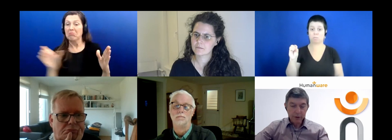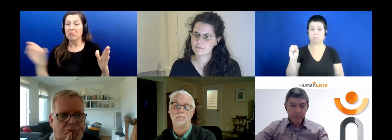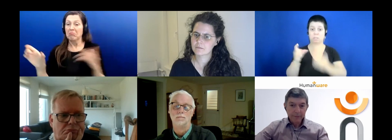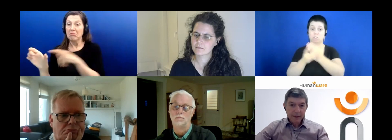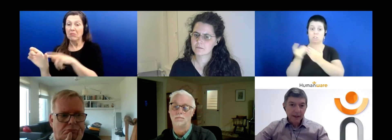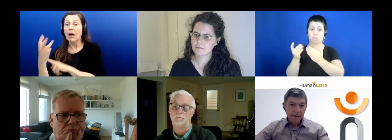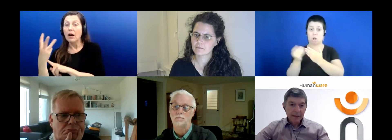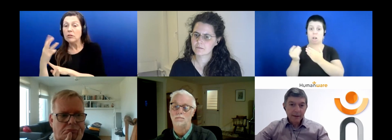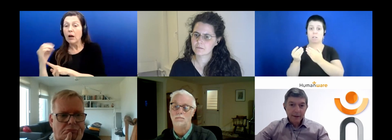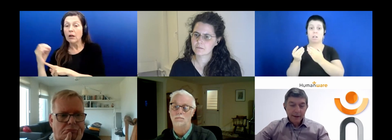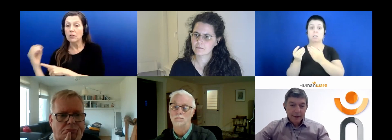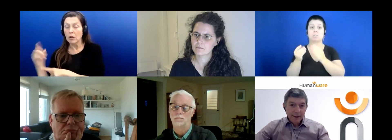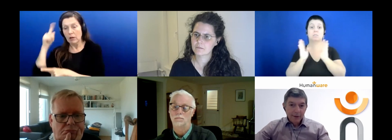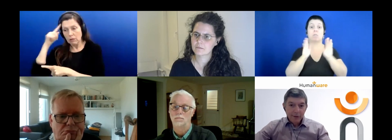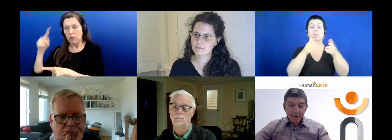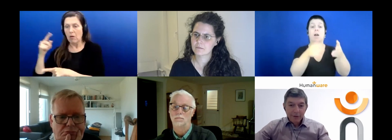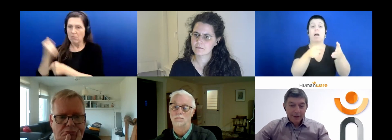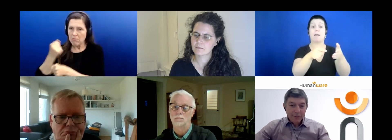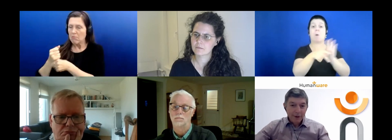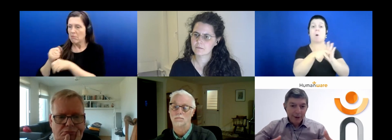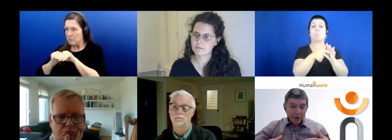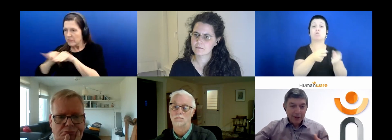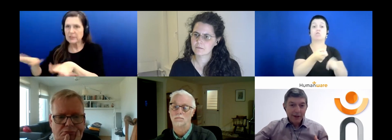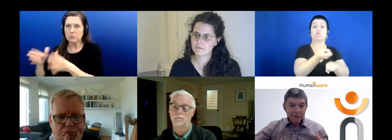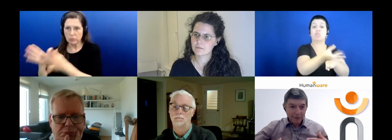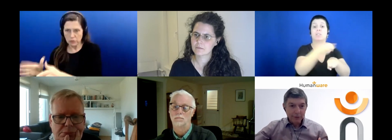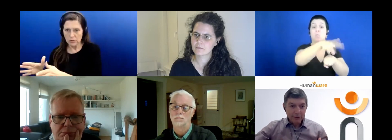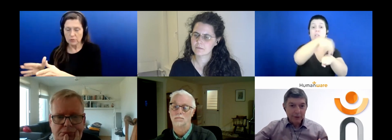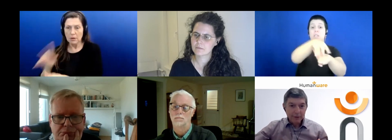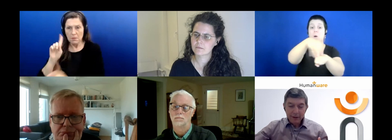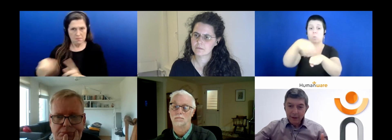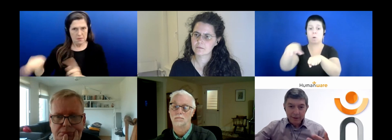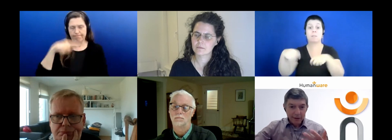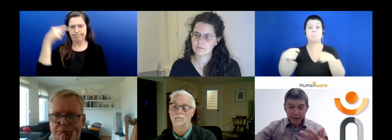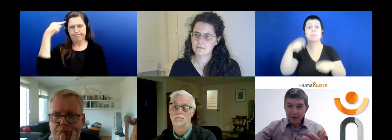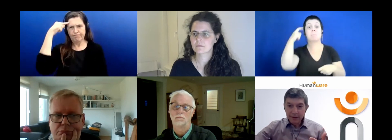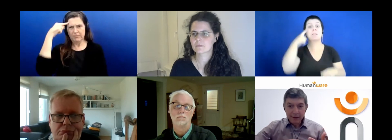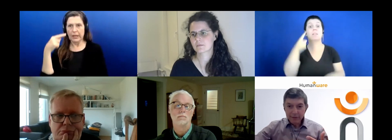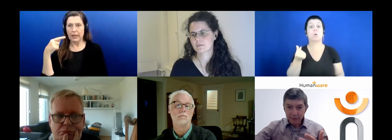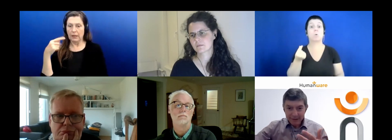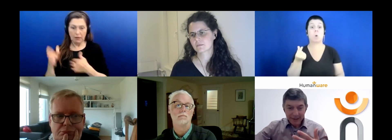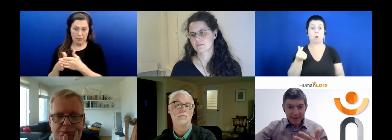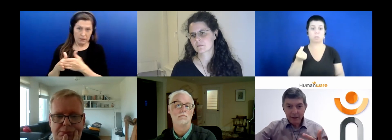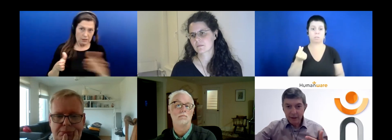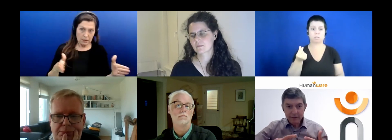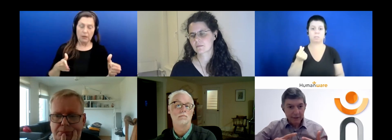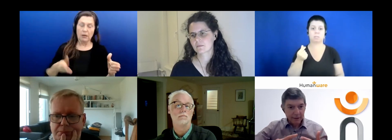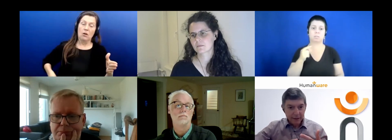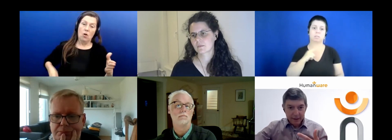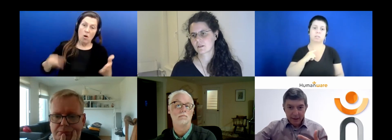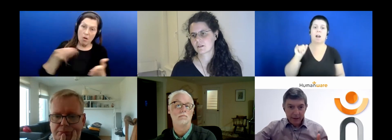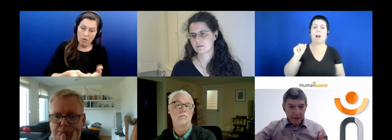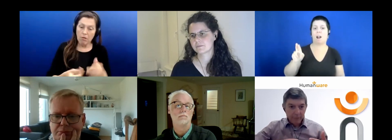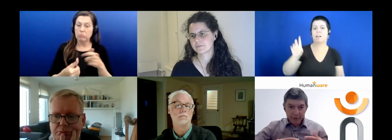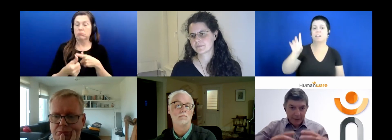distribution network. And then you have to think of all the costs you incurred, the R&D costs, the selling costs,